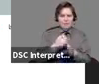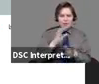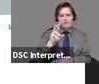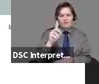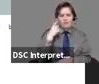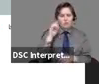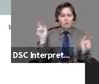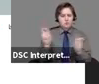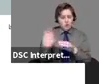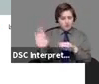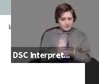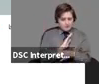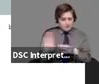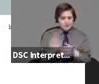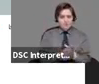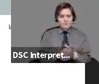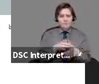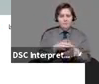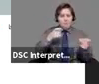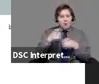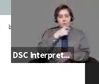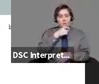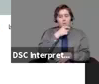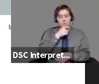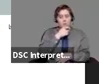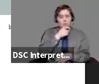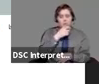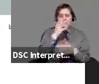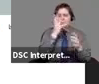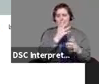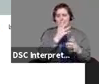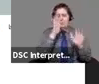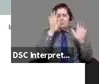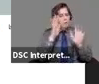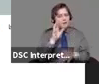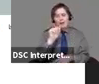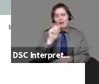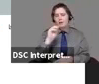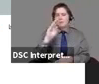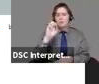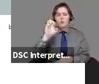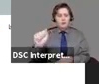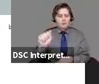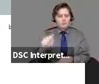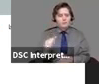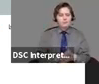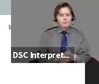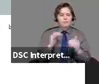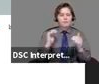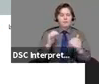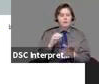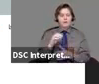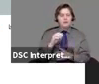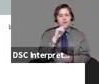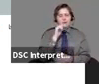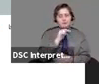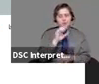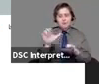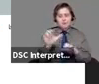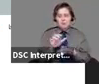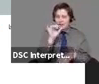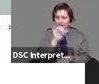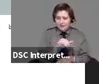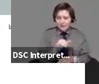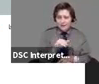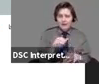small businesses, moderated by the lovely Ambria. And Ambria is going to be doing that